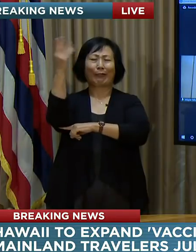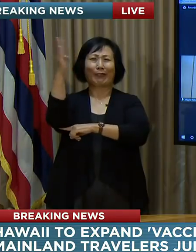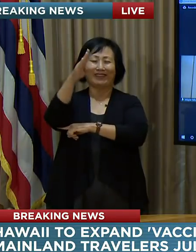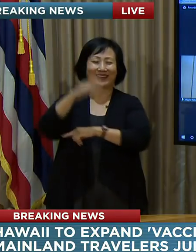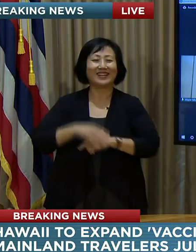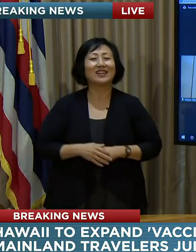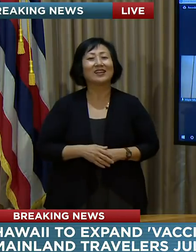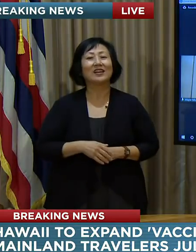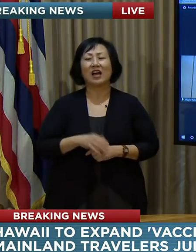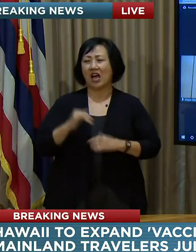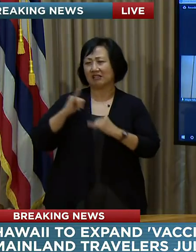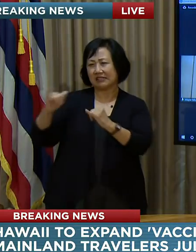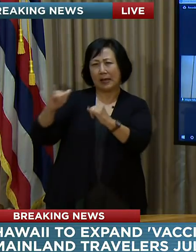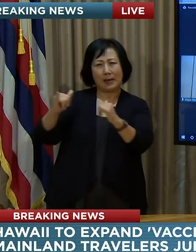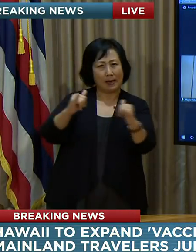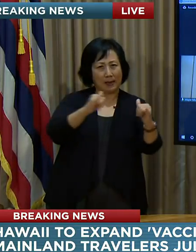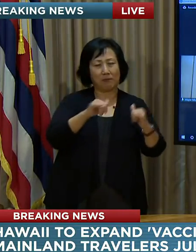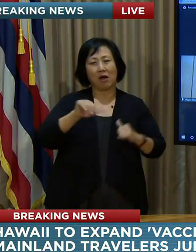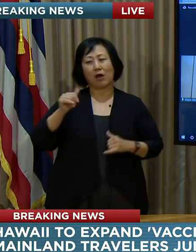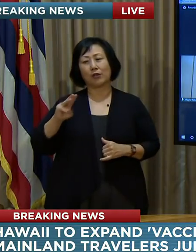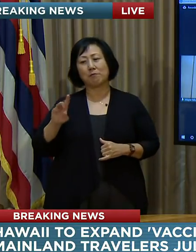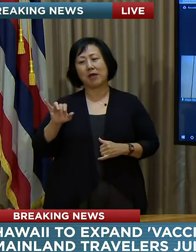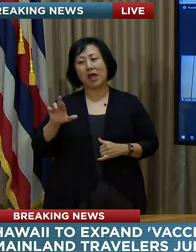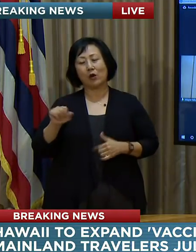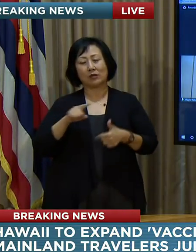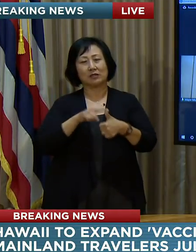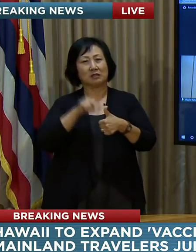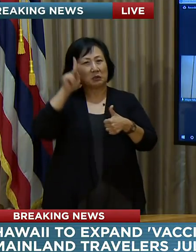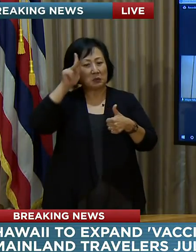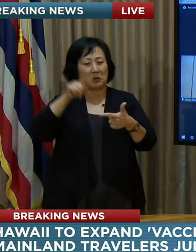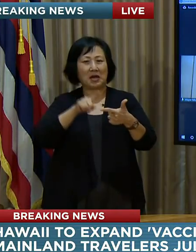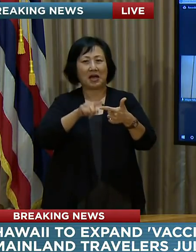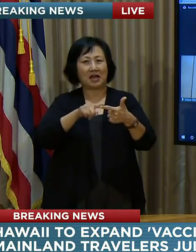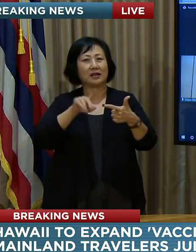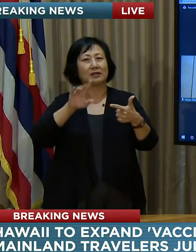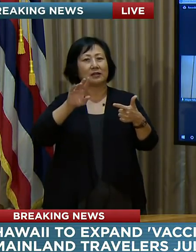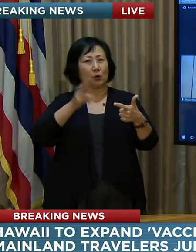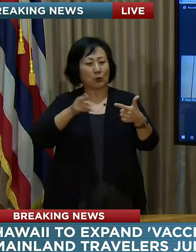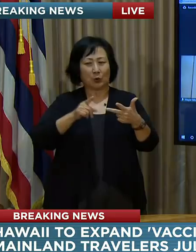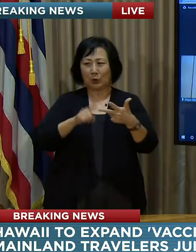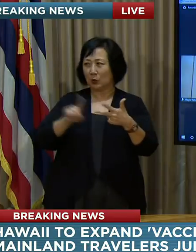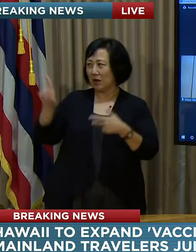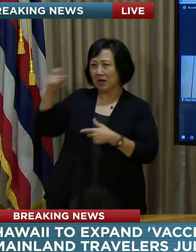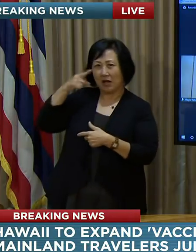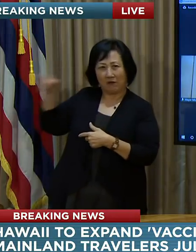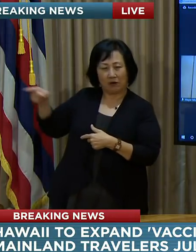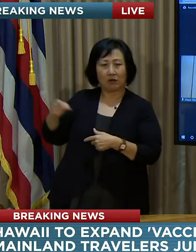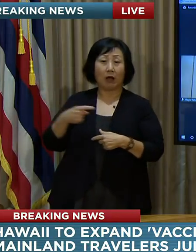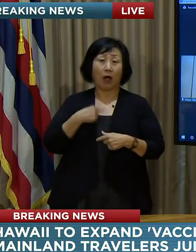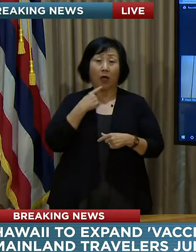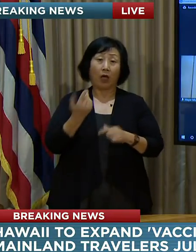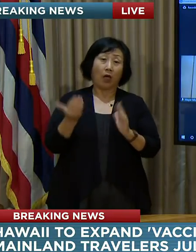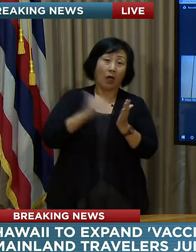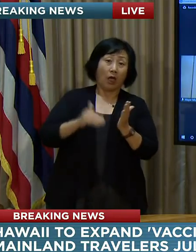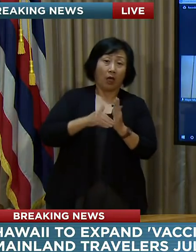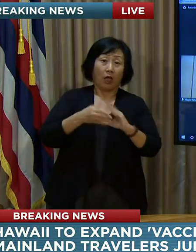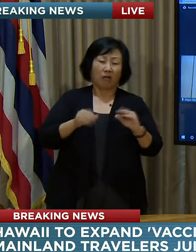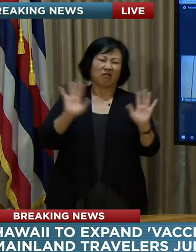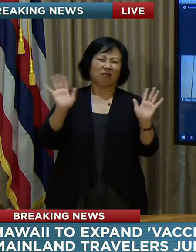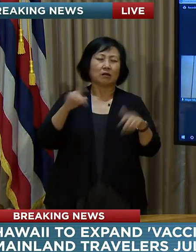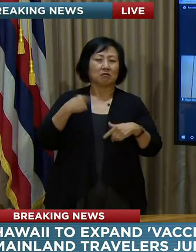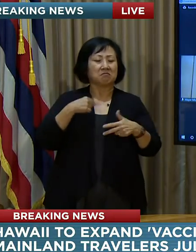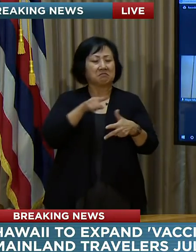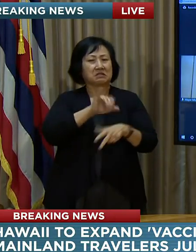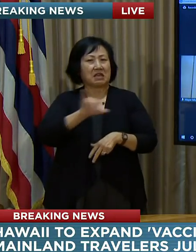echo the same sentiments that the other two mayors and the governor has said. I don't want to repeat it. I will say that